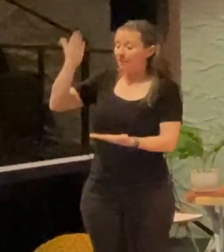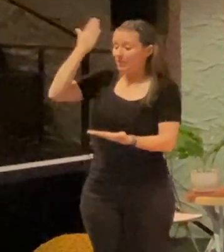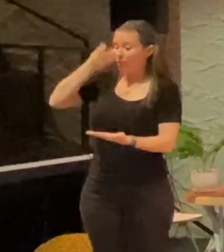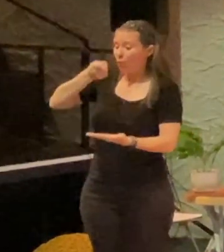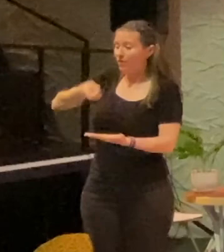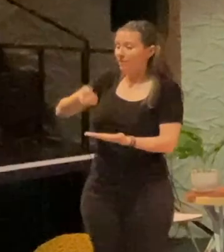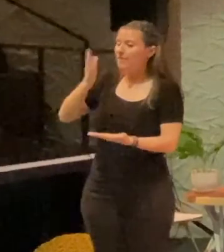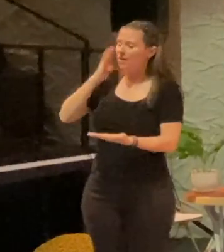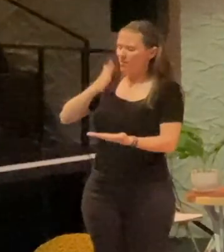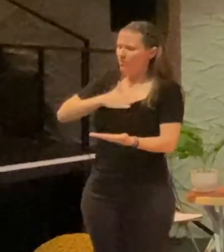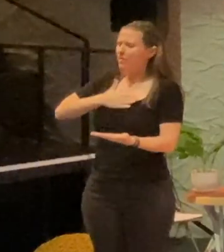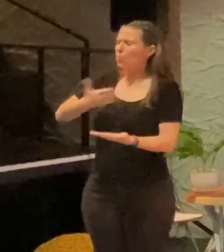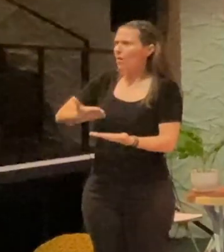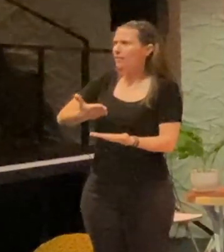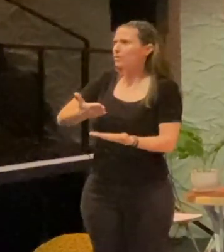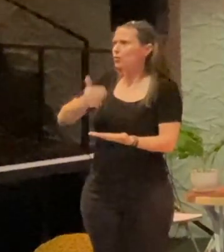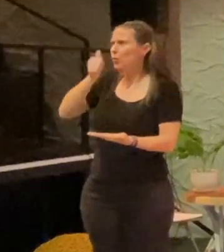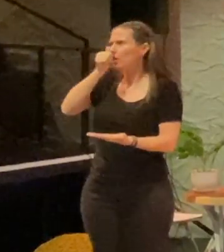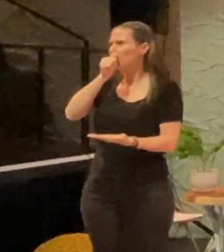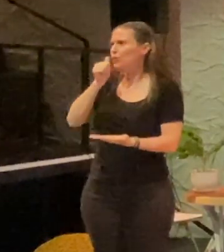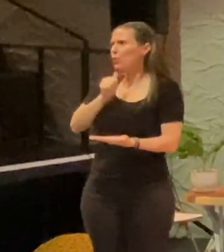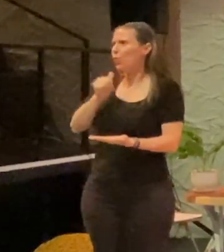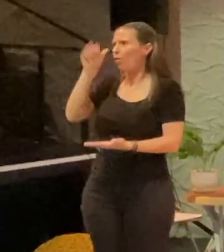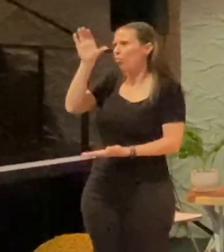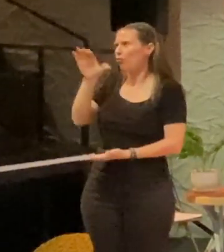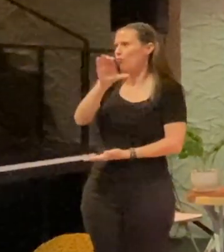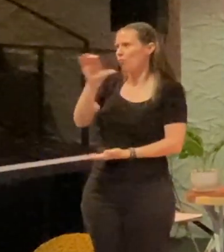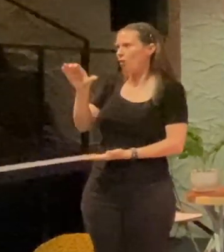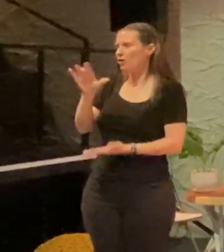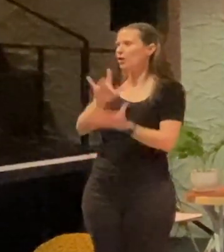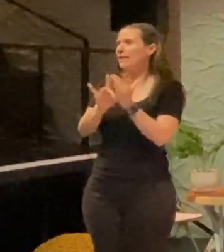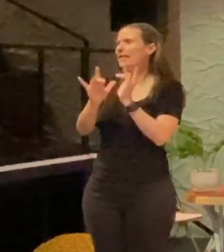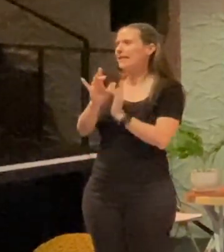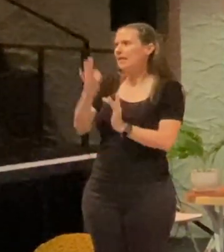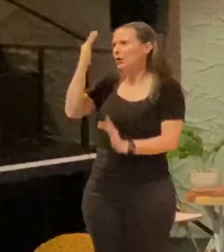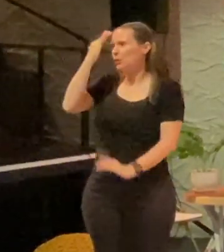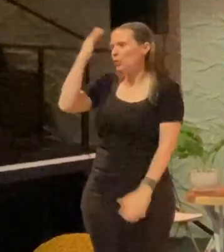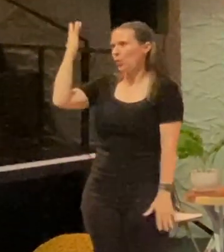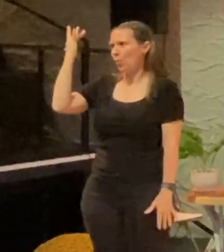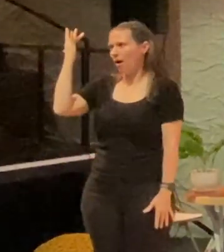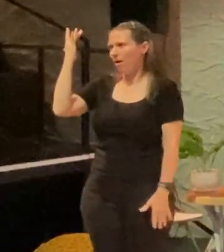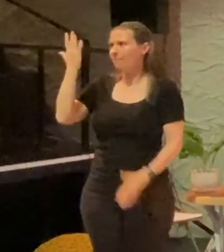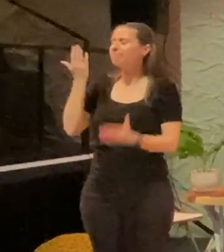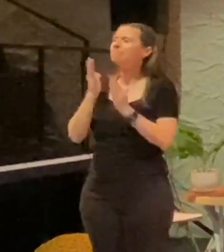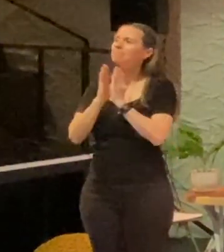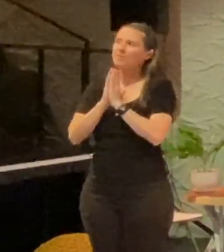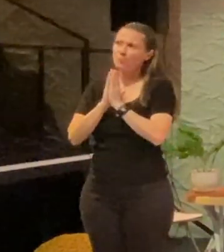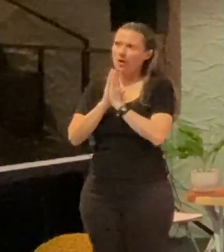endure the cross because He knew why. Let's pray for Him.